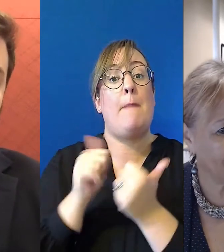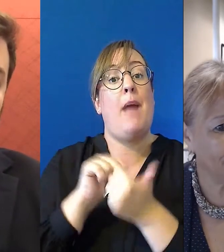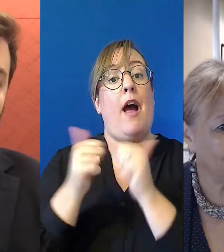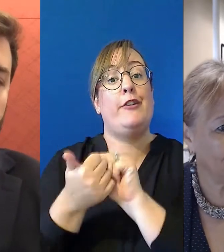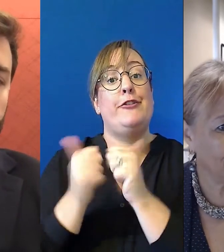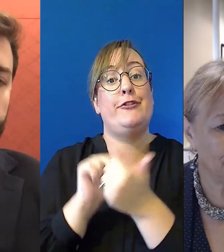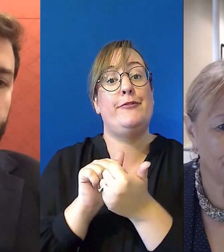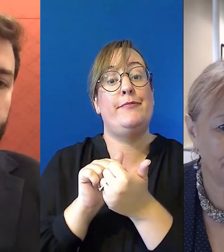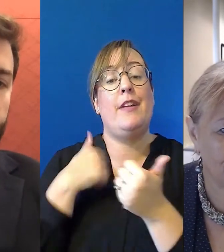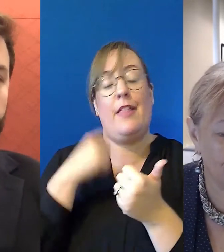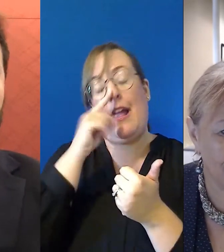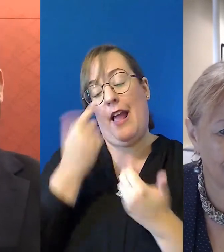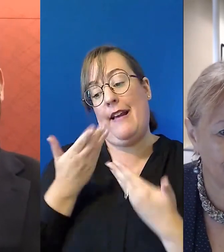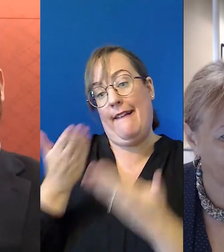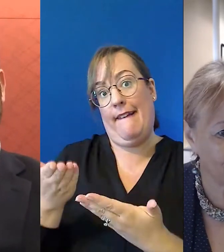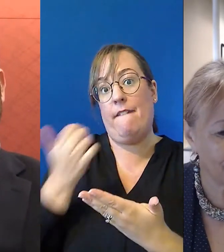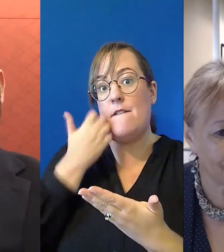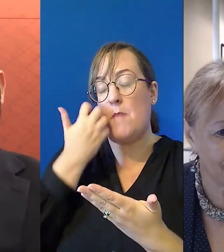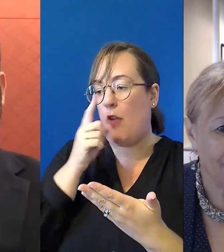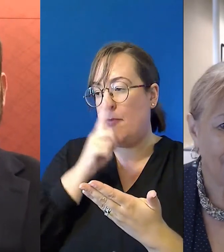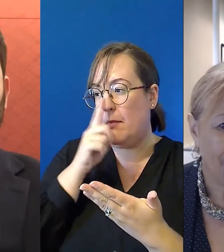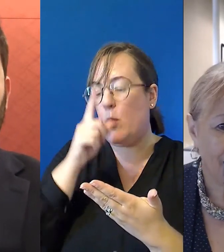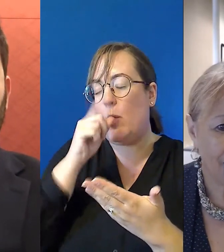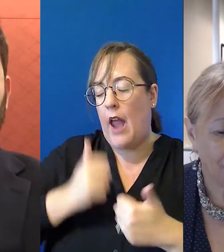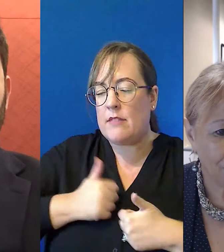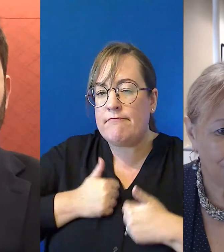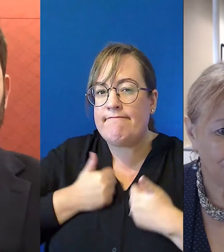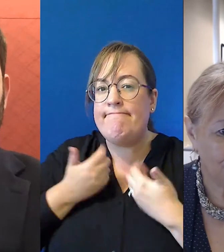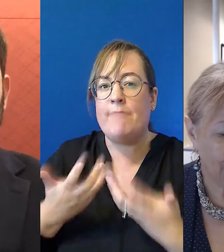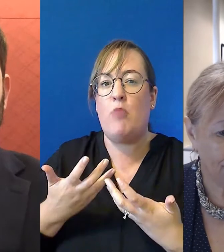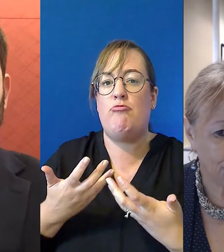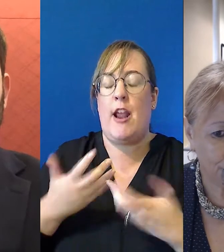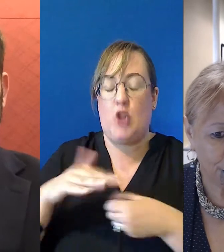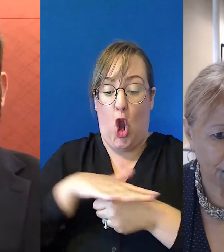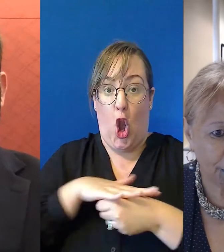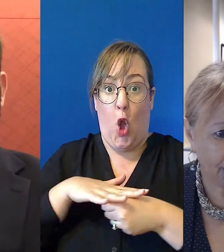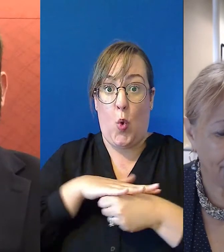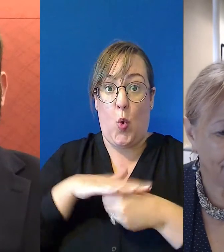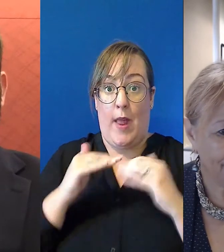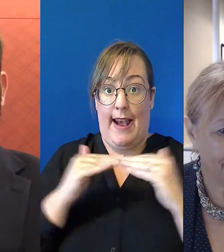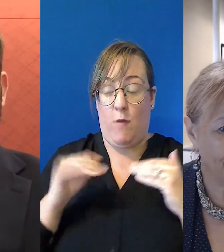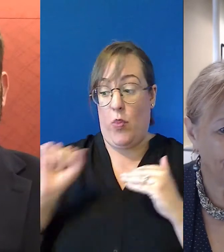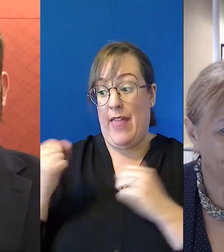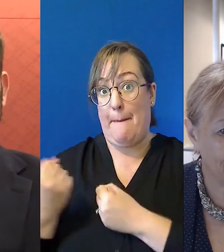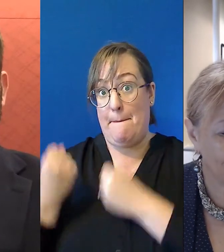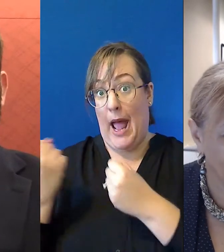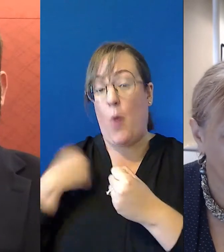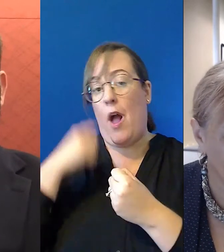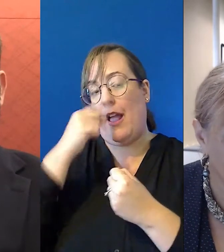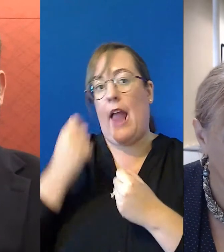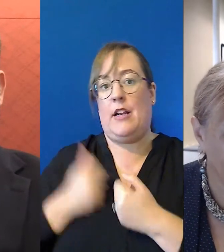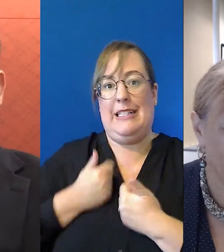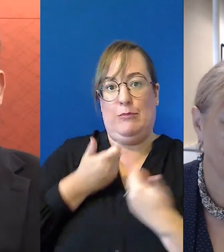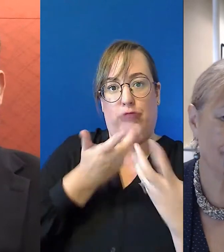they give Māori people the opportunity to express at the local level their power of rangatiratanga,